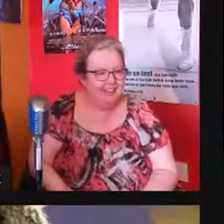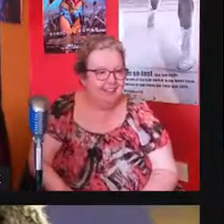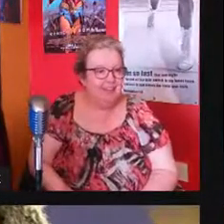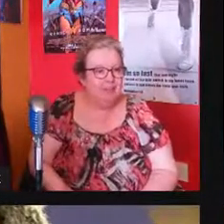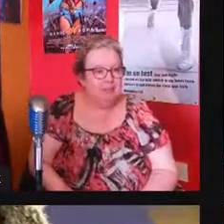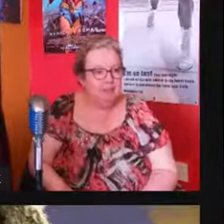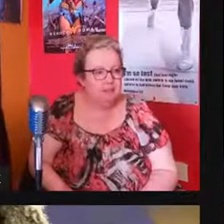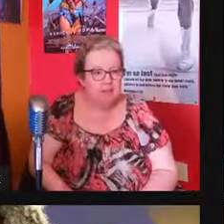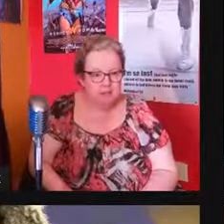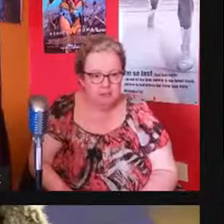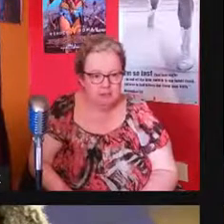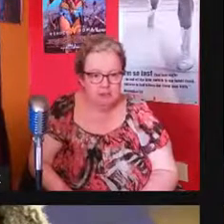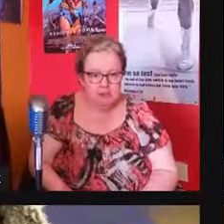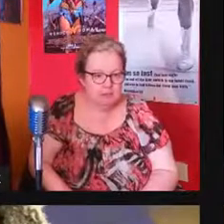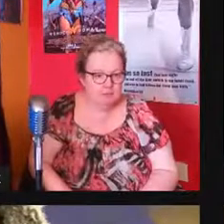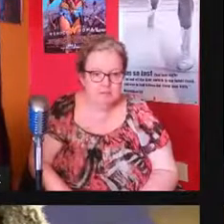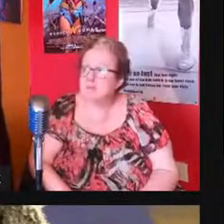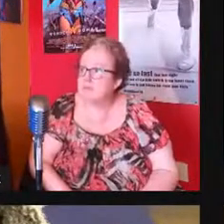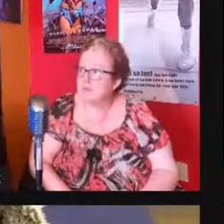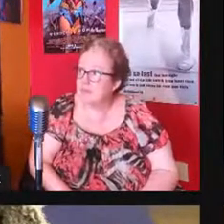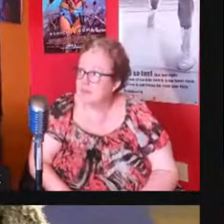Right. Any parting thoughts, anyone?